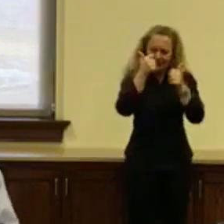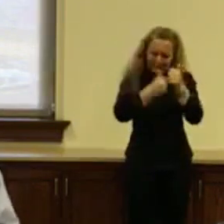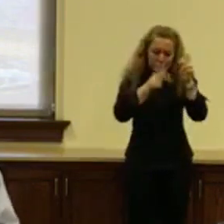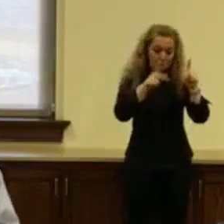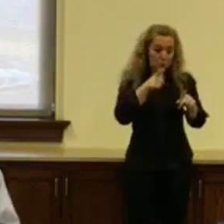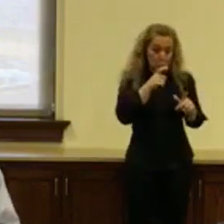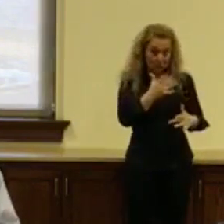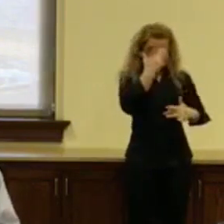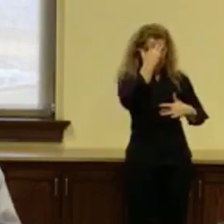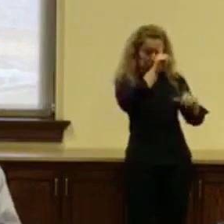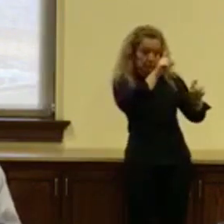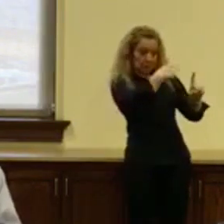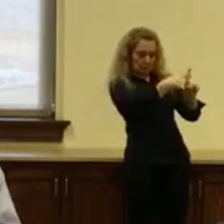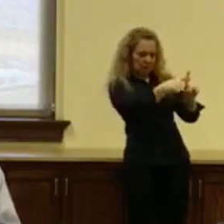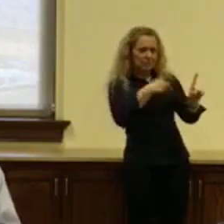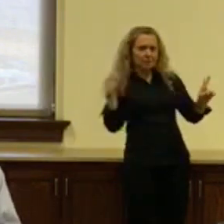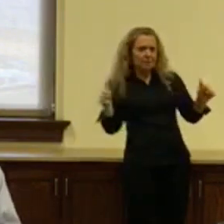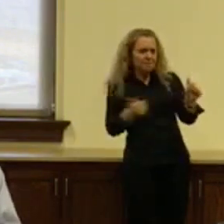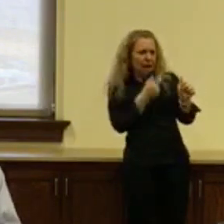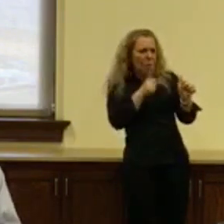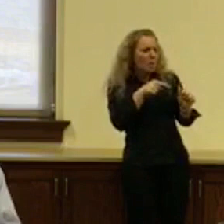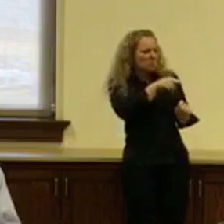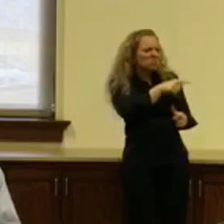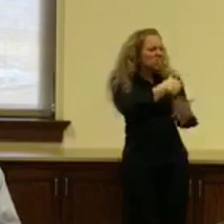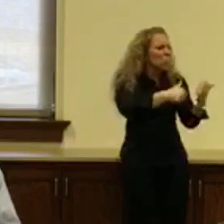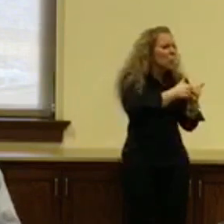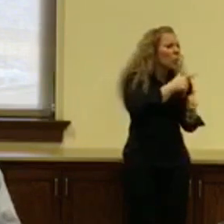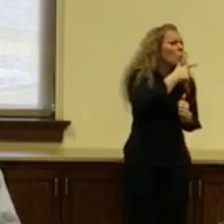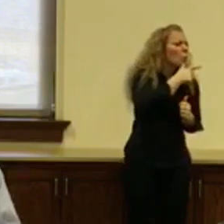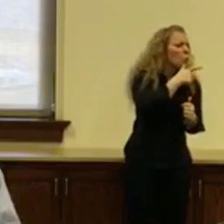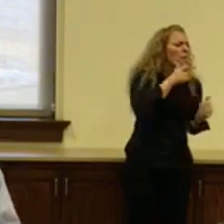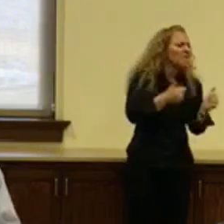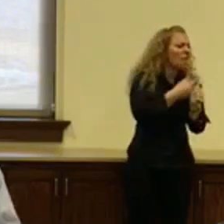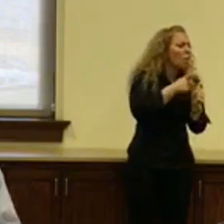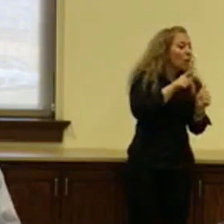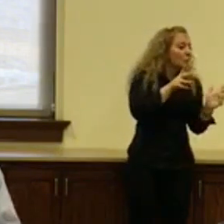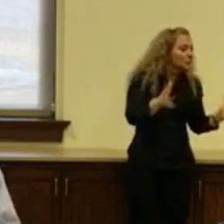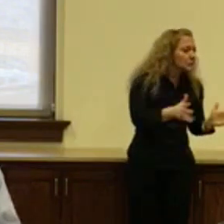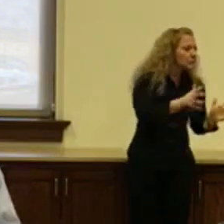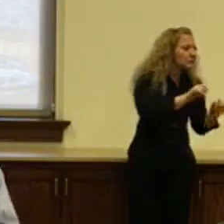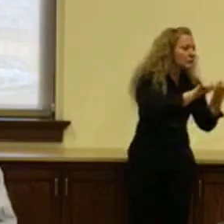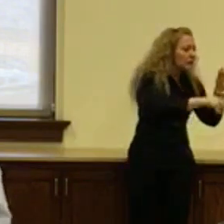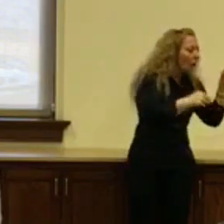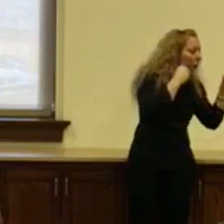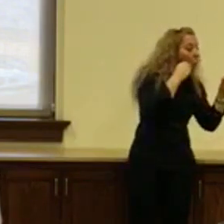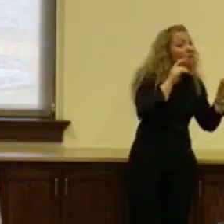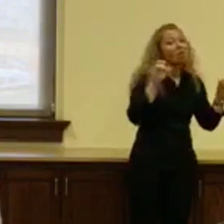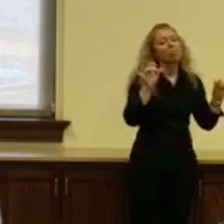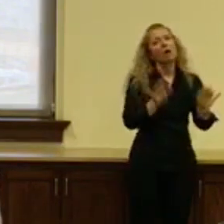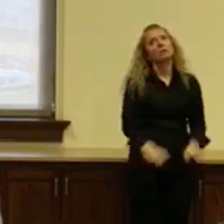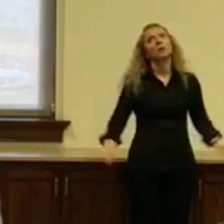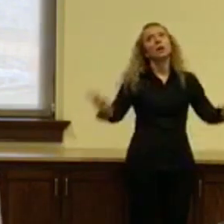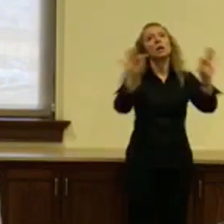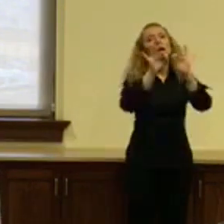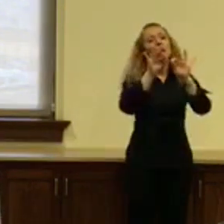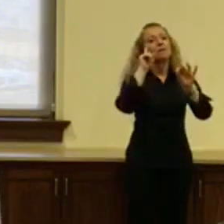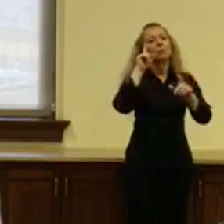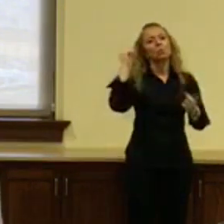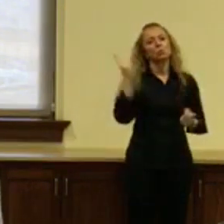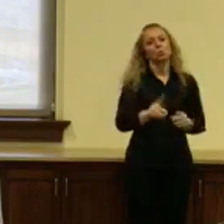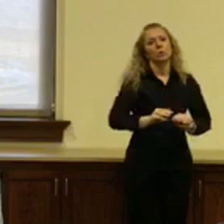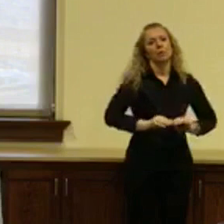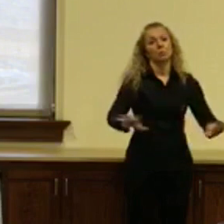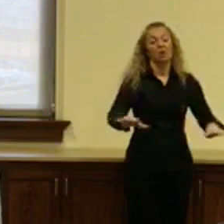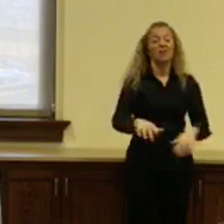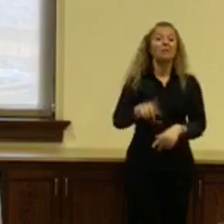been exposed, and we believe this has been really important, key to slowing the spread. Other regions gave up on contact tracing,